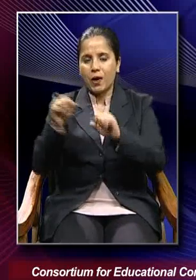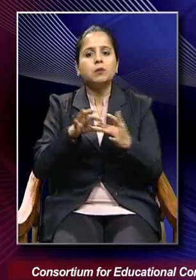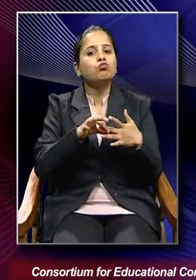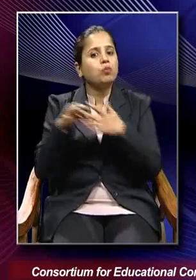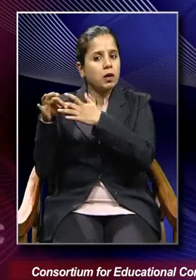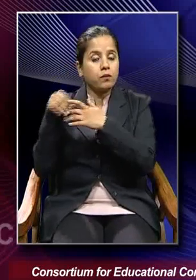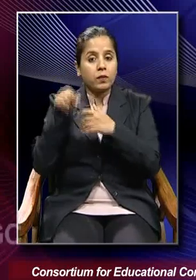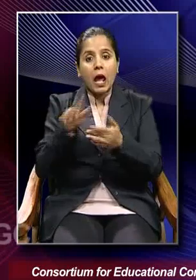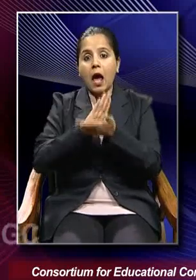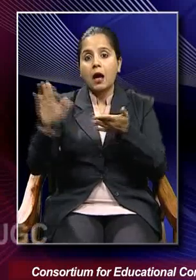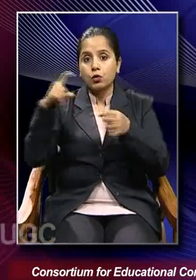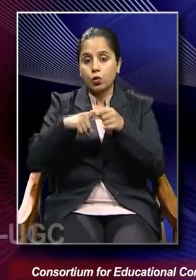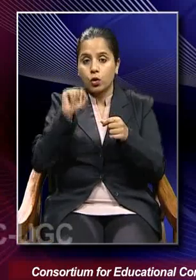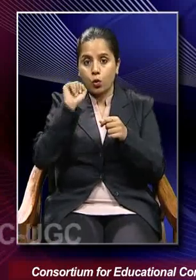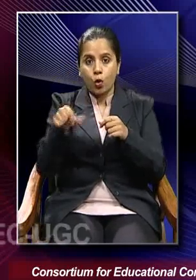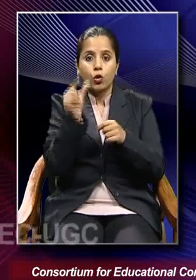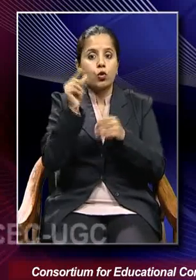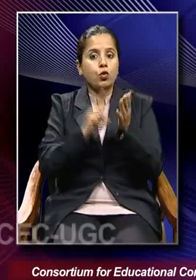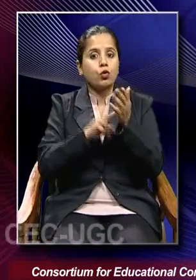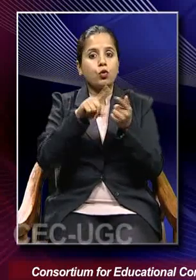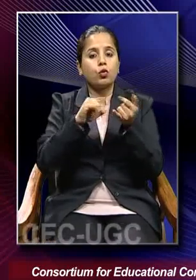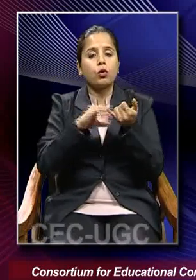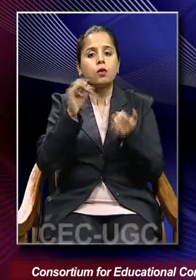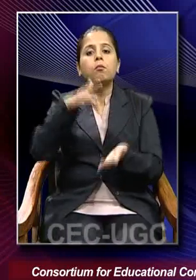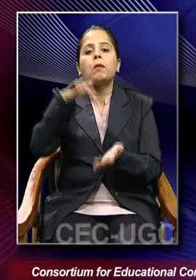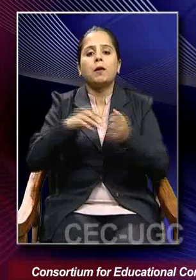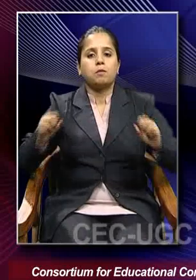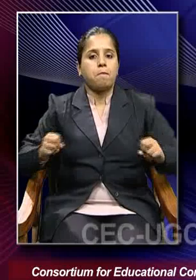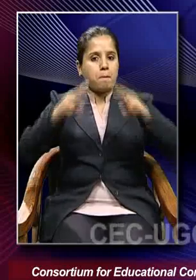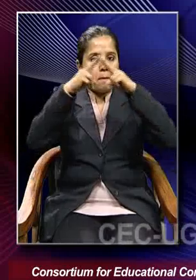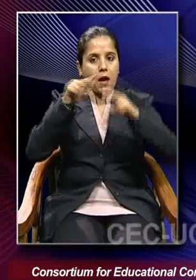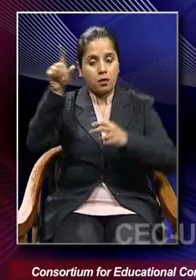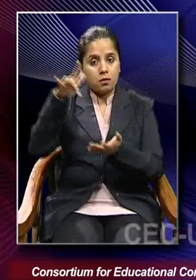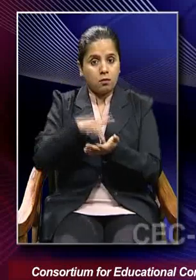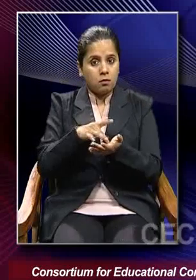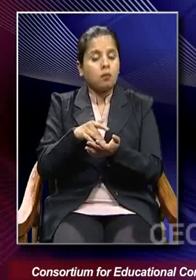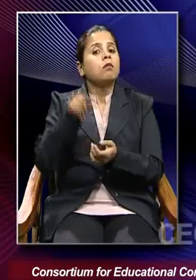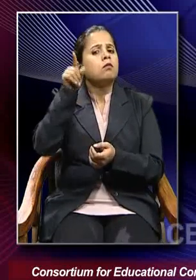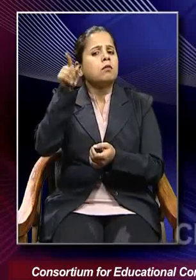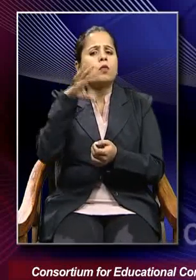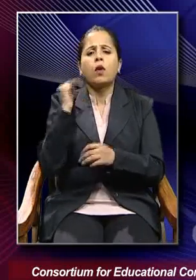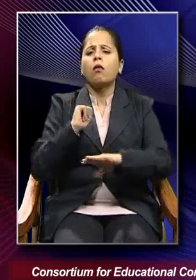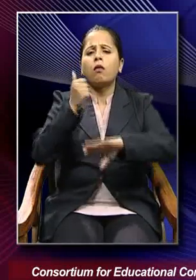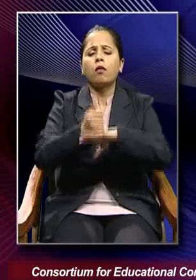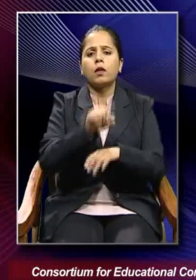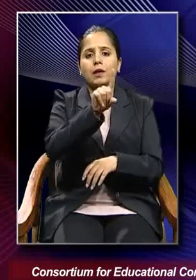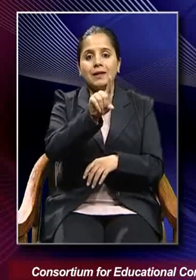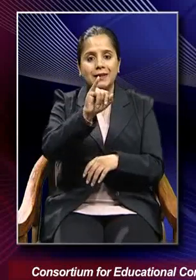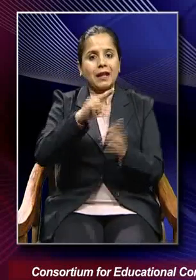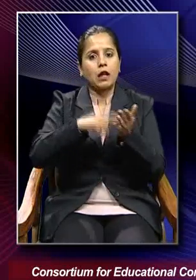The headquarters of UNESCO are in Paris. It was established on 16